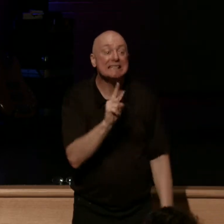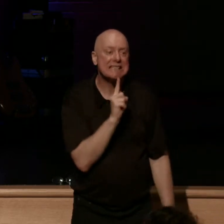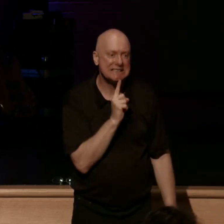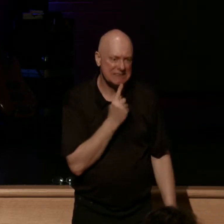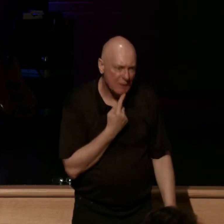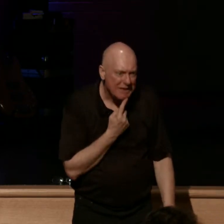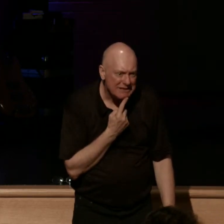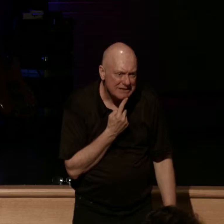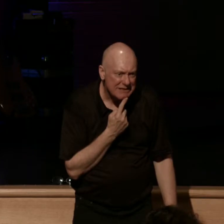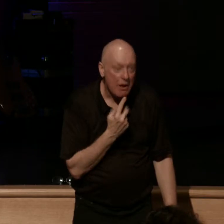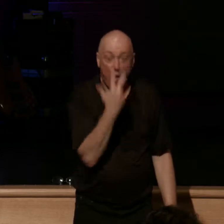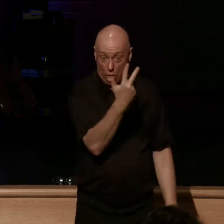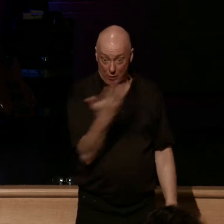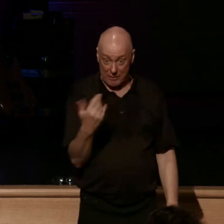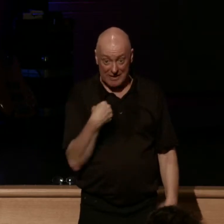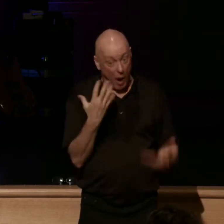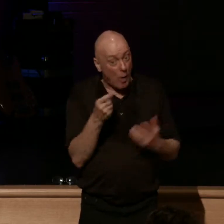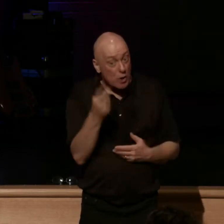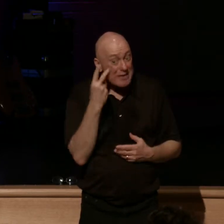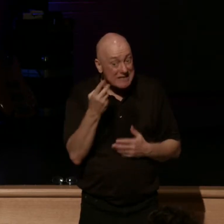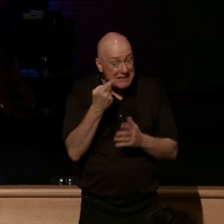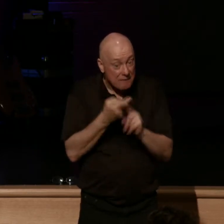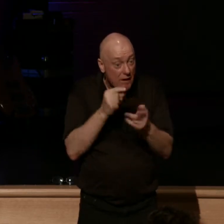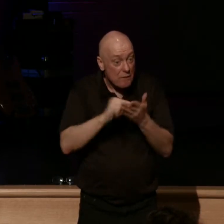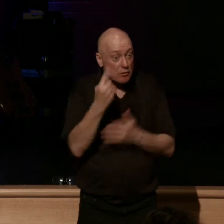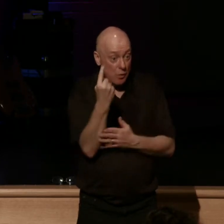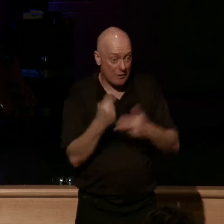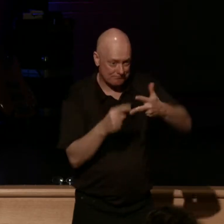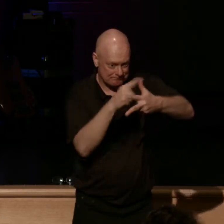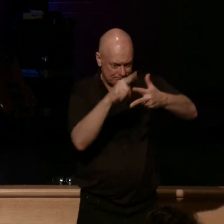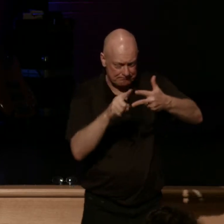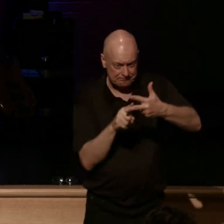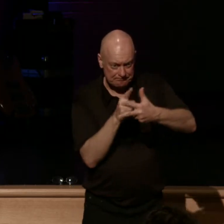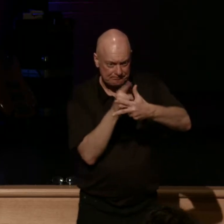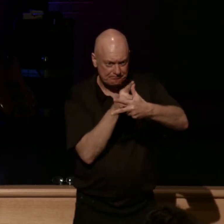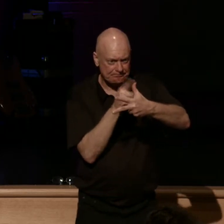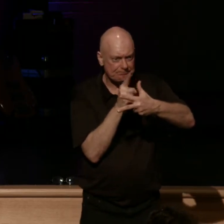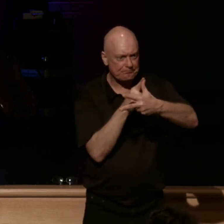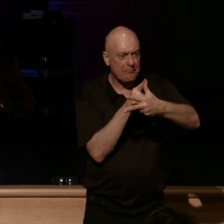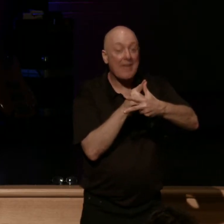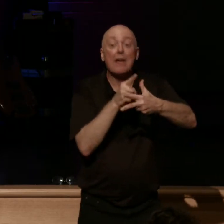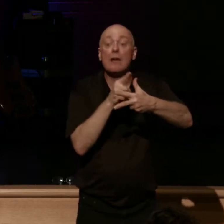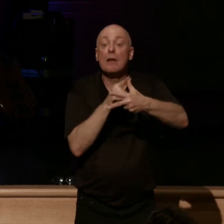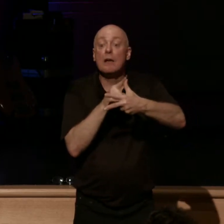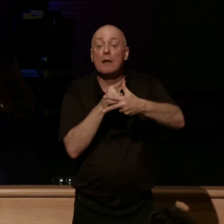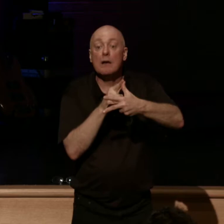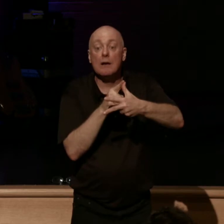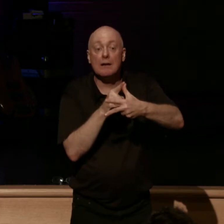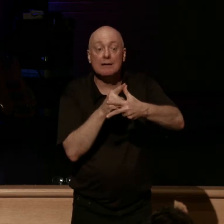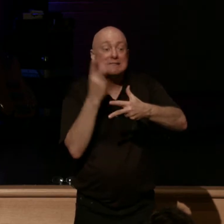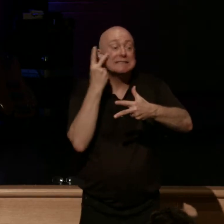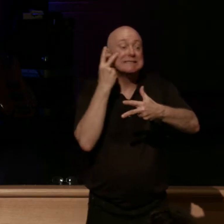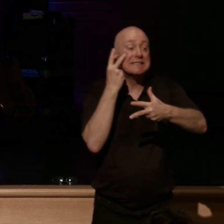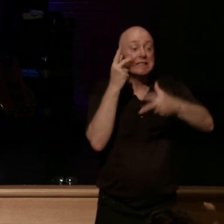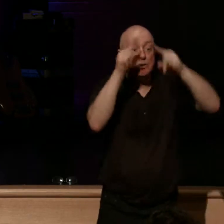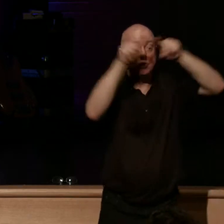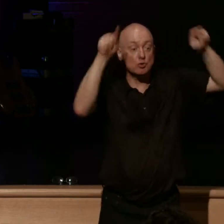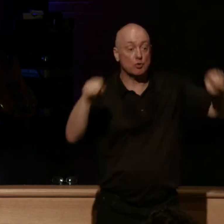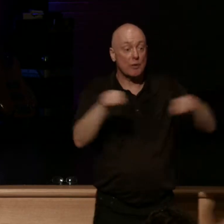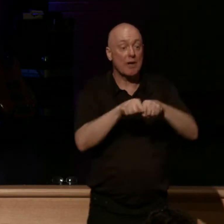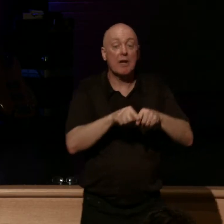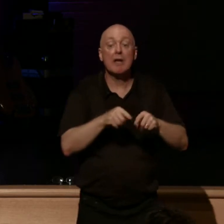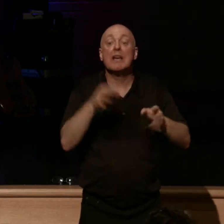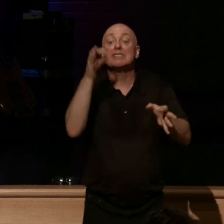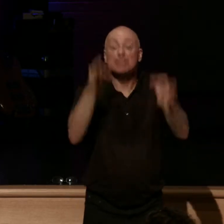serious. Three things I want you to see from verse 1 on the doctrine of judgment. Number 1 on the screen for you, okay? Number 1, judgment